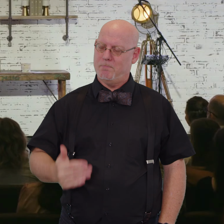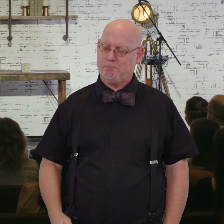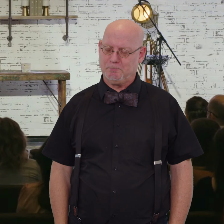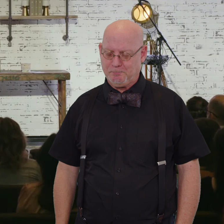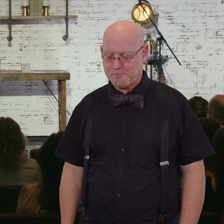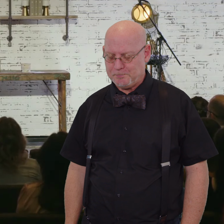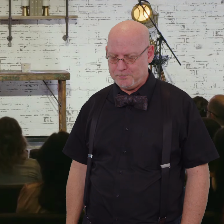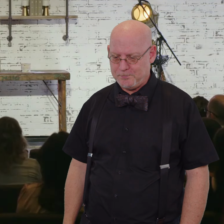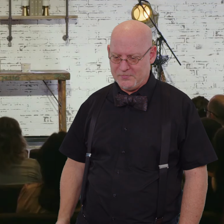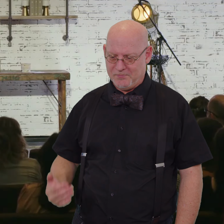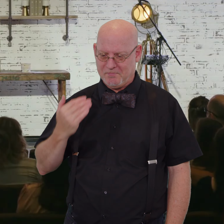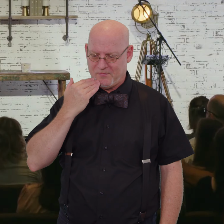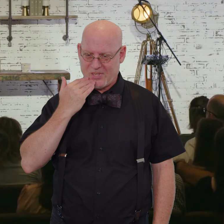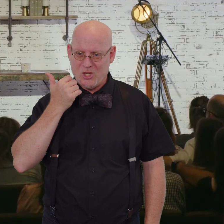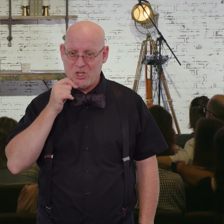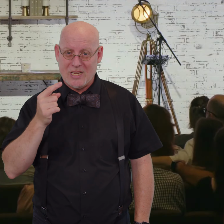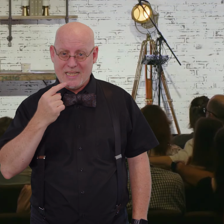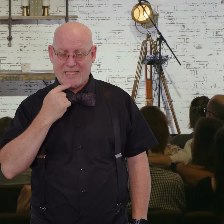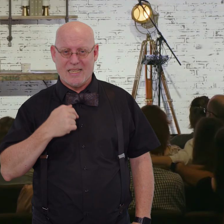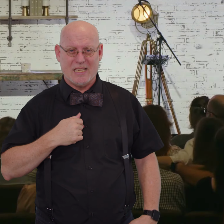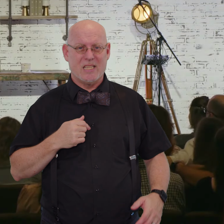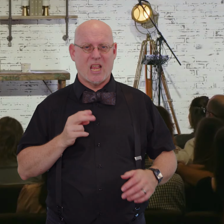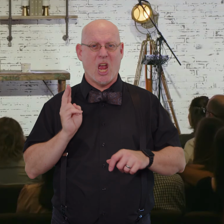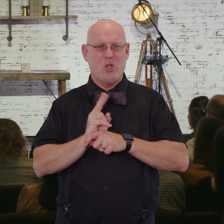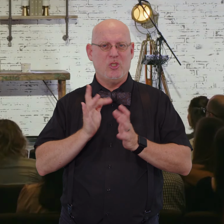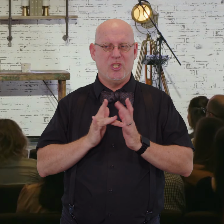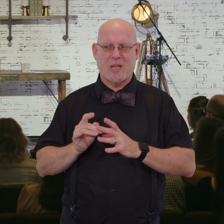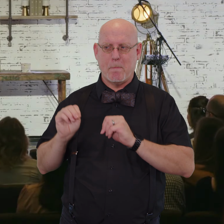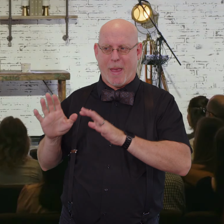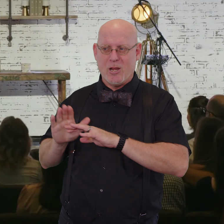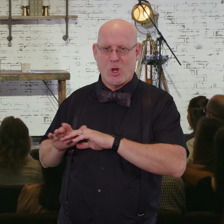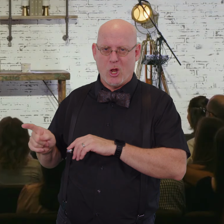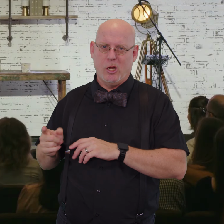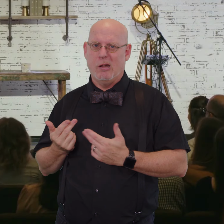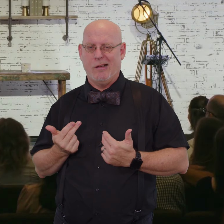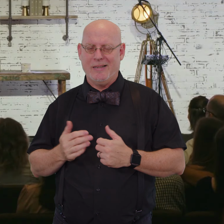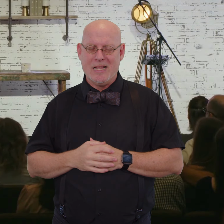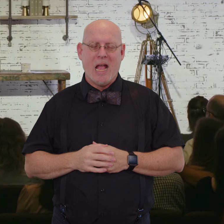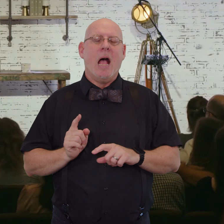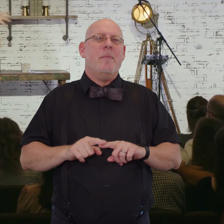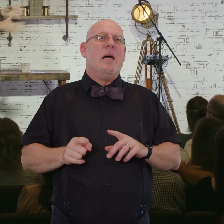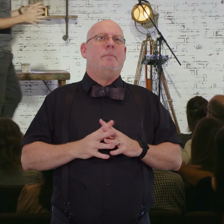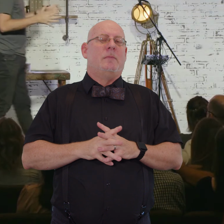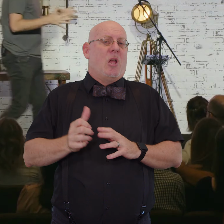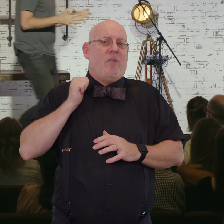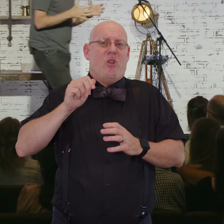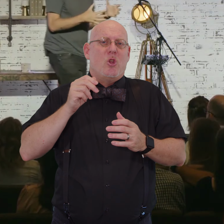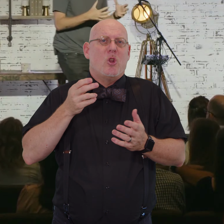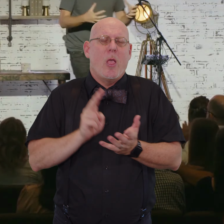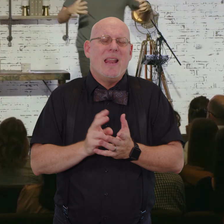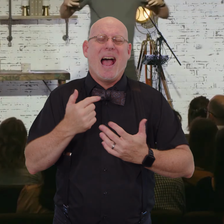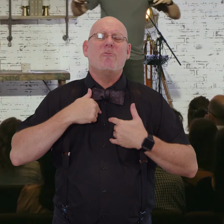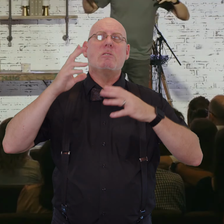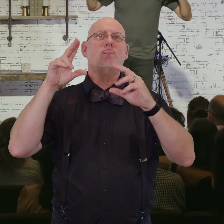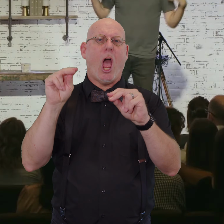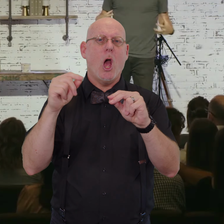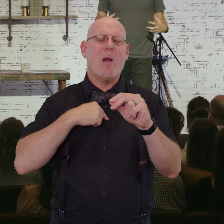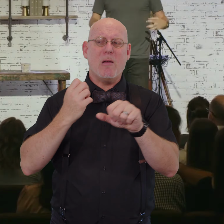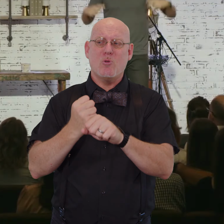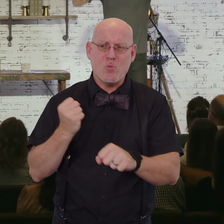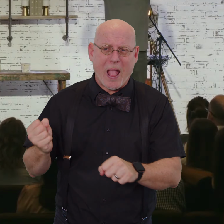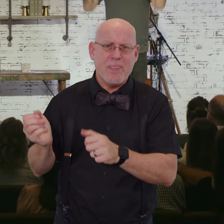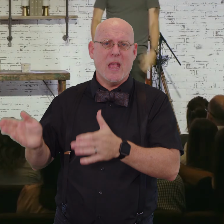you thank you she says I use Jesus magic on her but I refuse to lose like I was